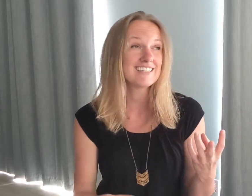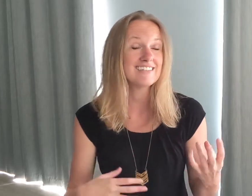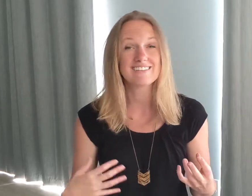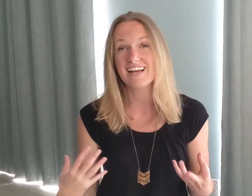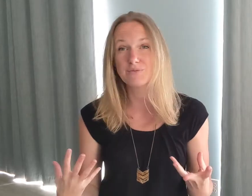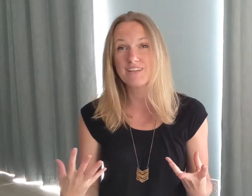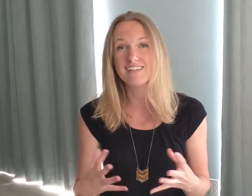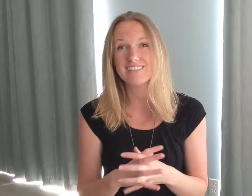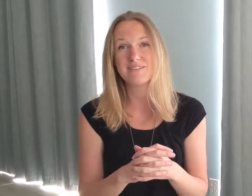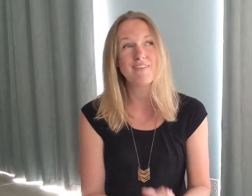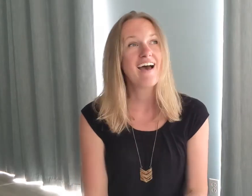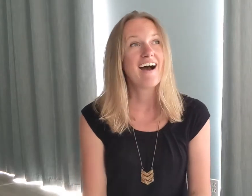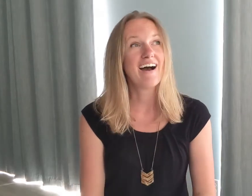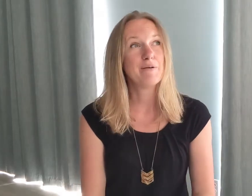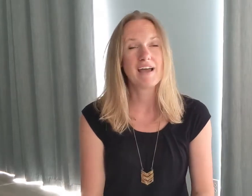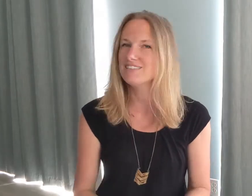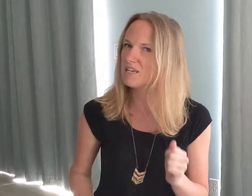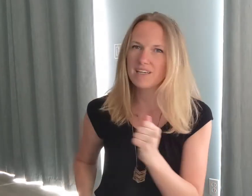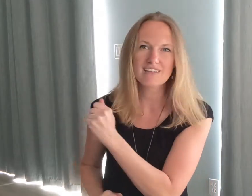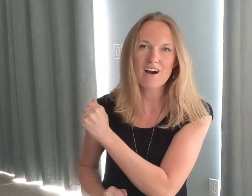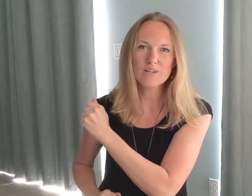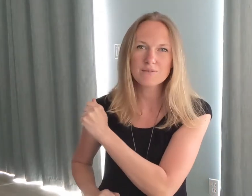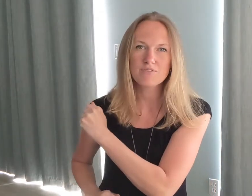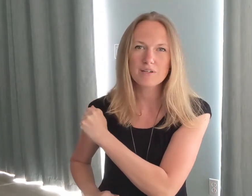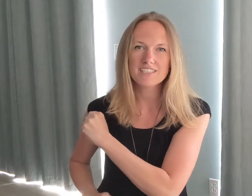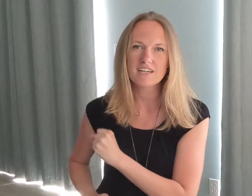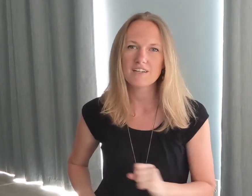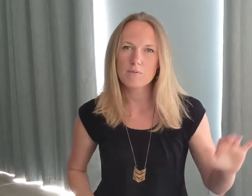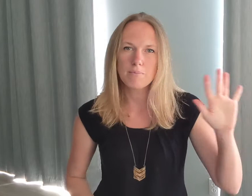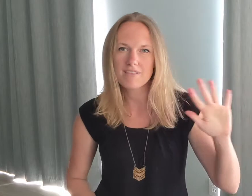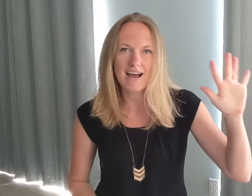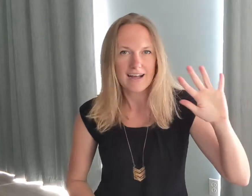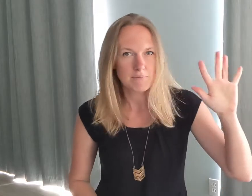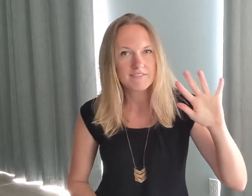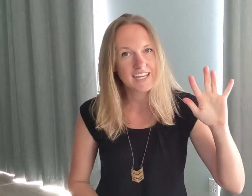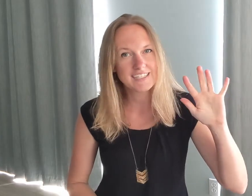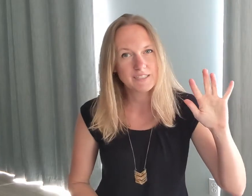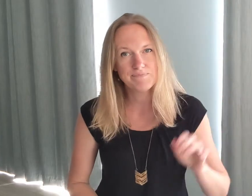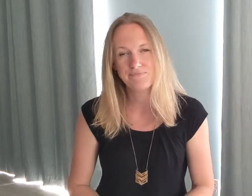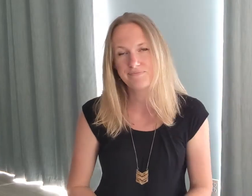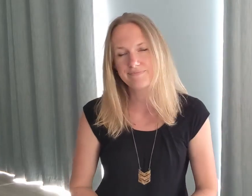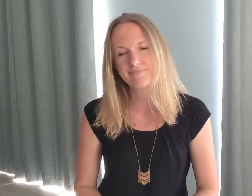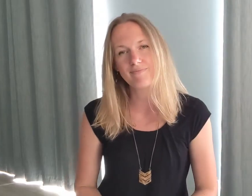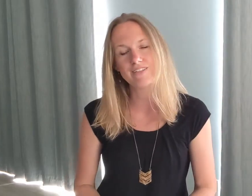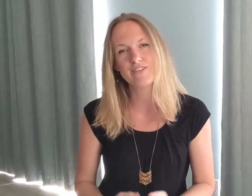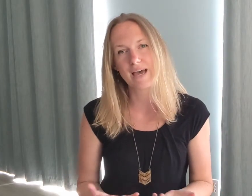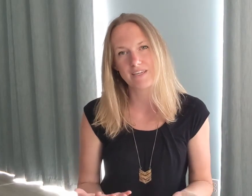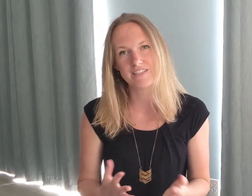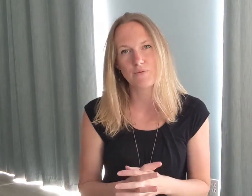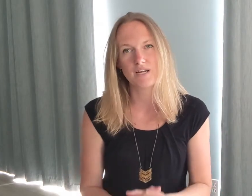so that's really awesome. Housekeeping as always, before we get started, remember that I am left-handed. So that means you wanna mirror